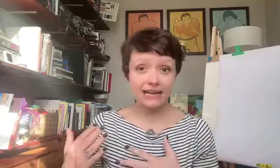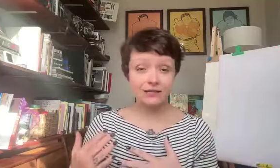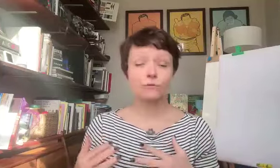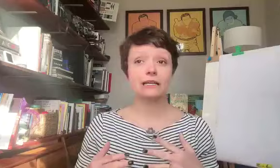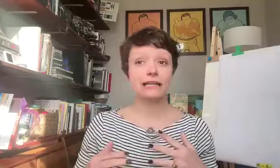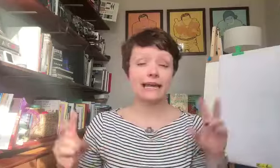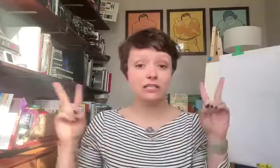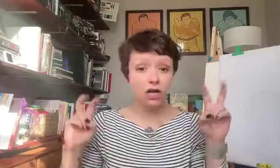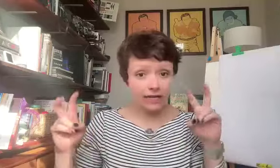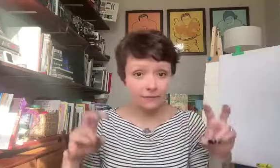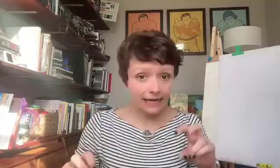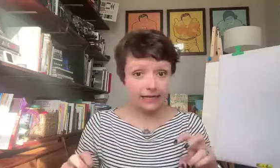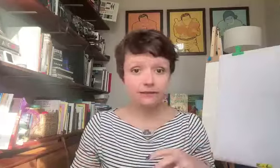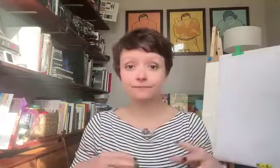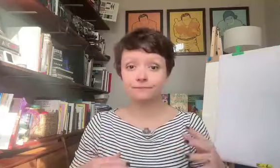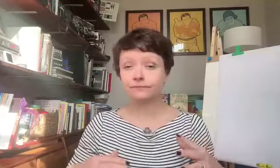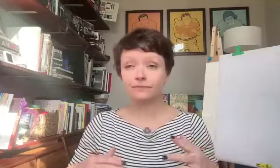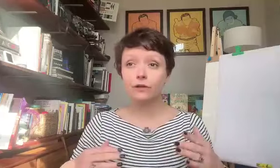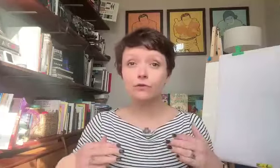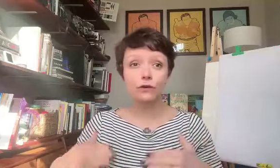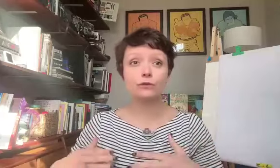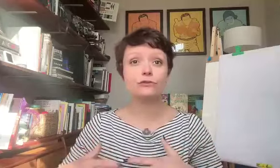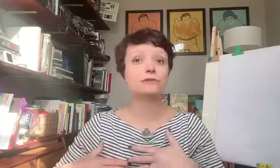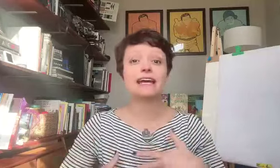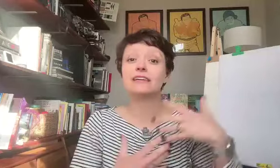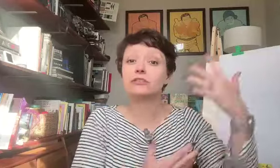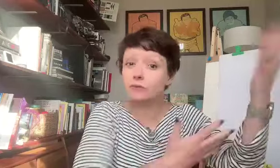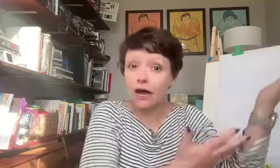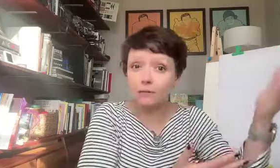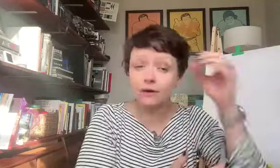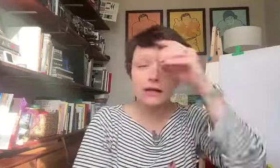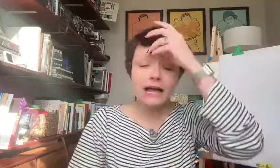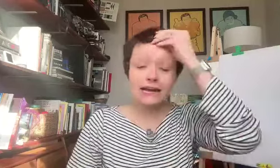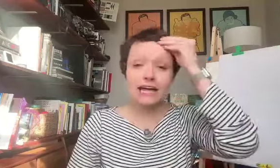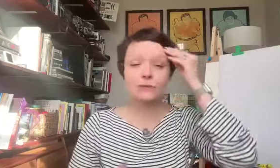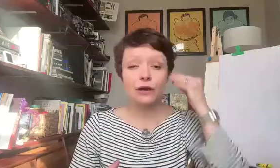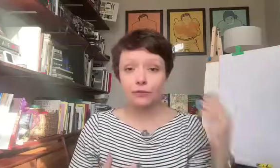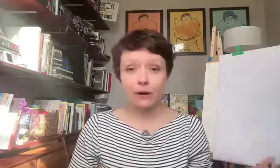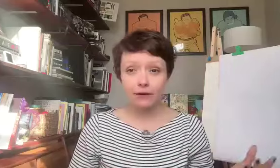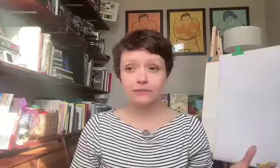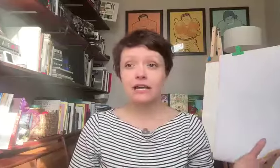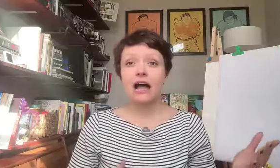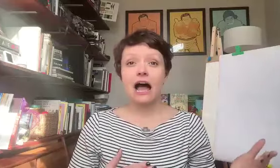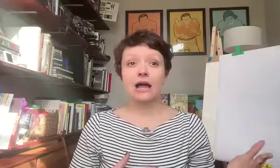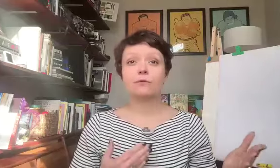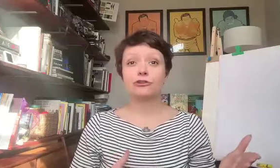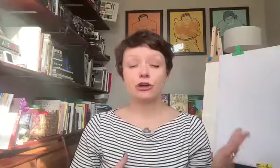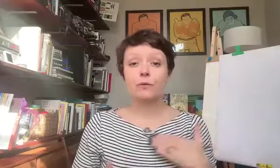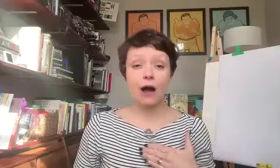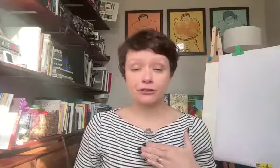end, there will be like a doggy bag for you to take things to go. And as we go throughout, I will show you